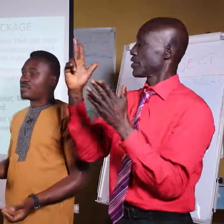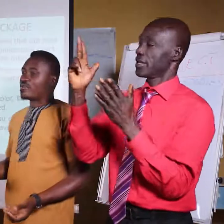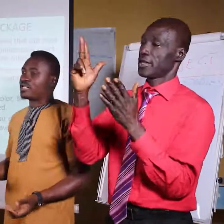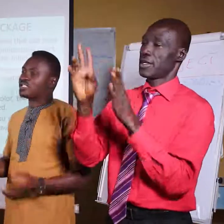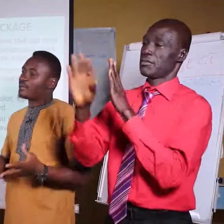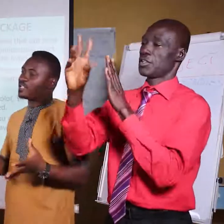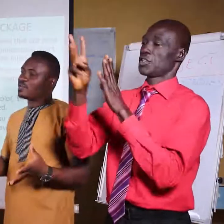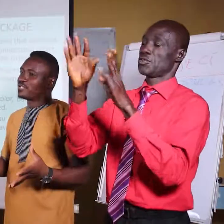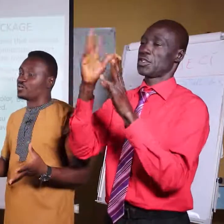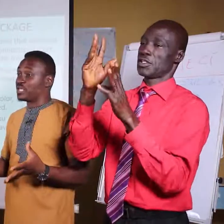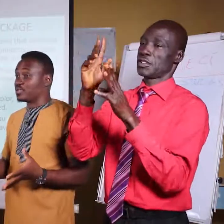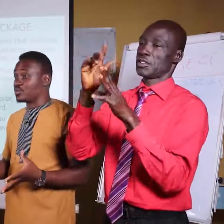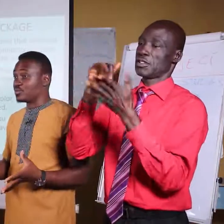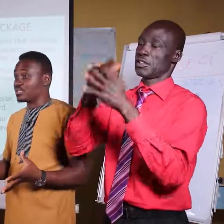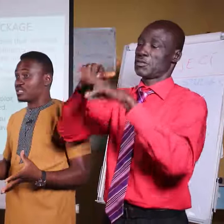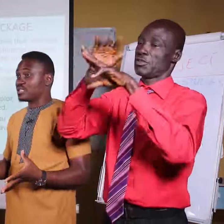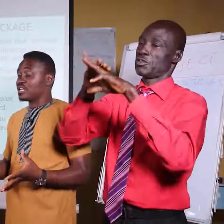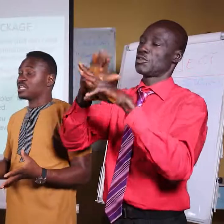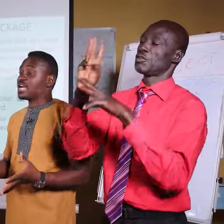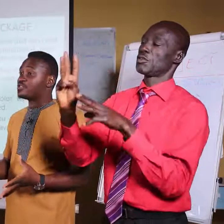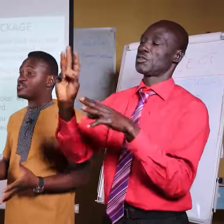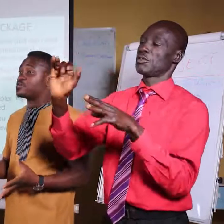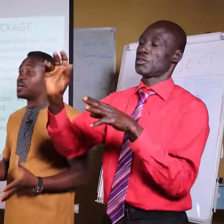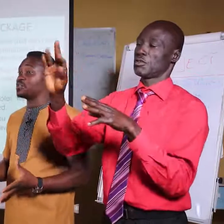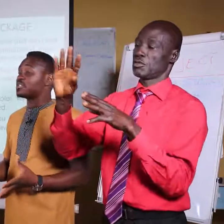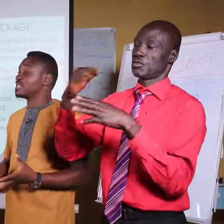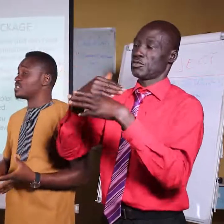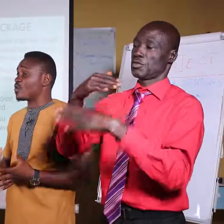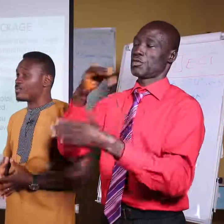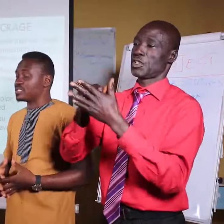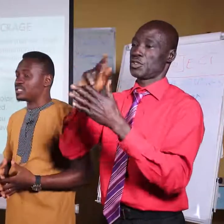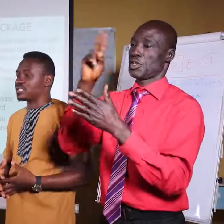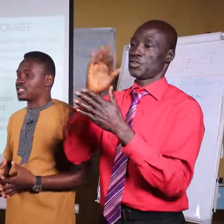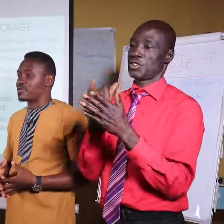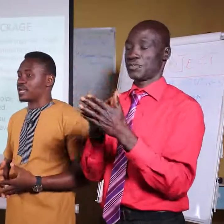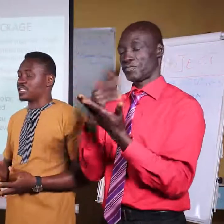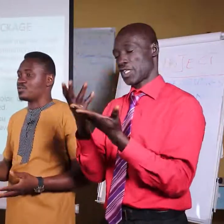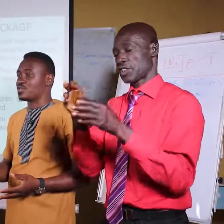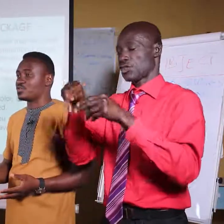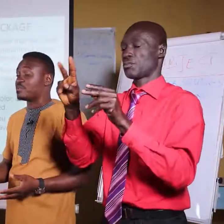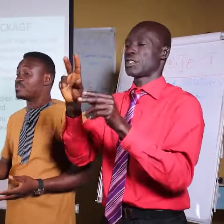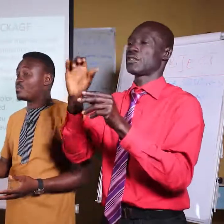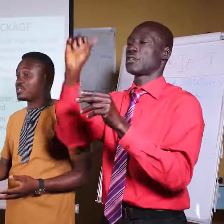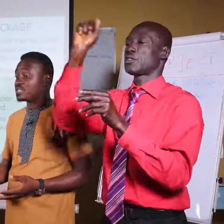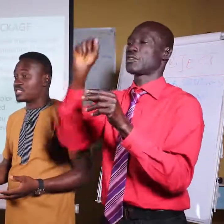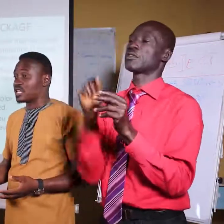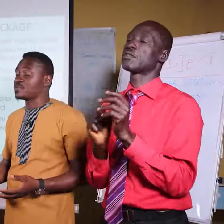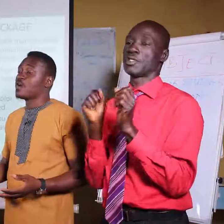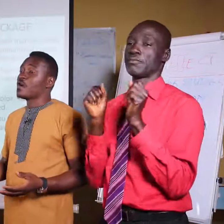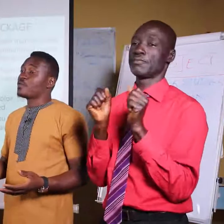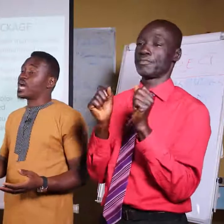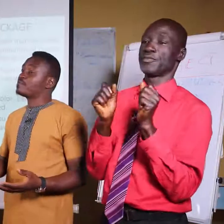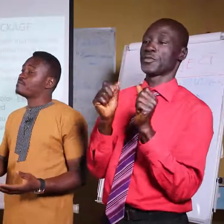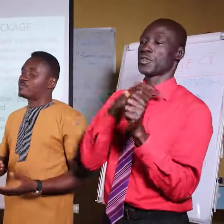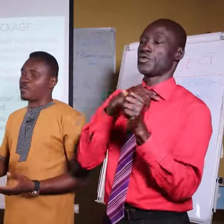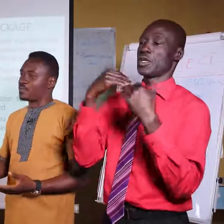ways. Well, depending on the Windows that you are using, that is the operating system. When I say Windows, I mean the operating system.